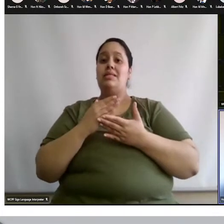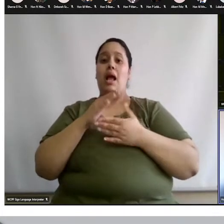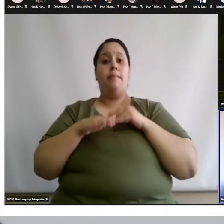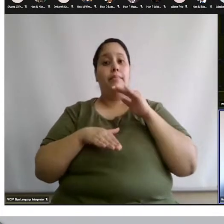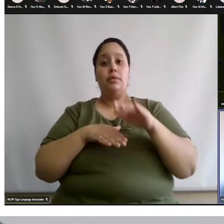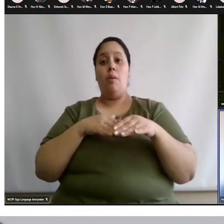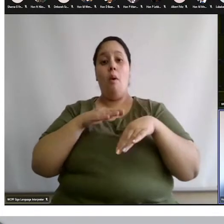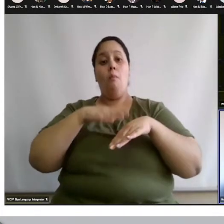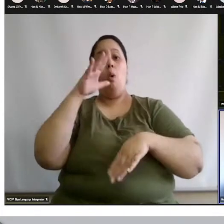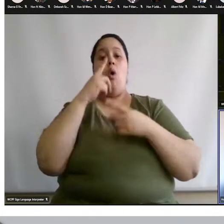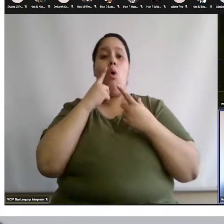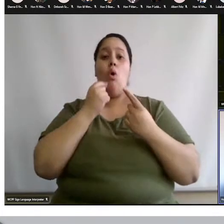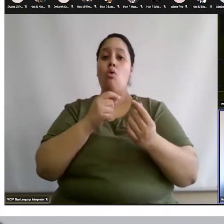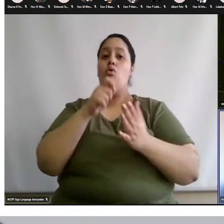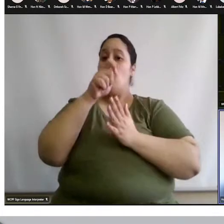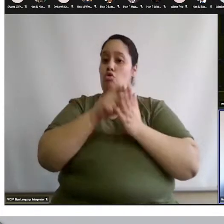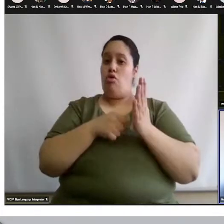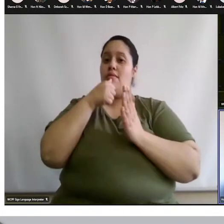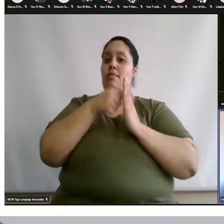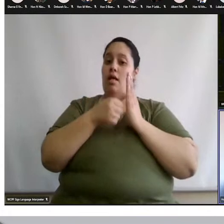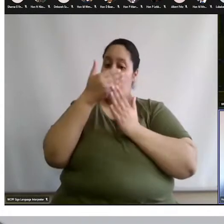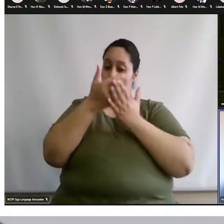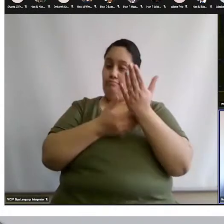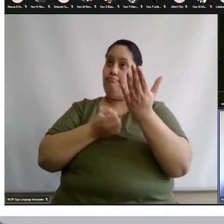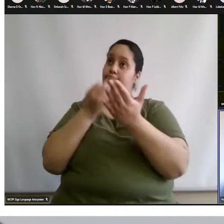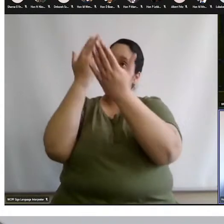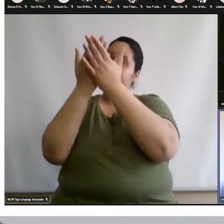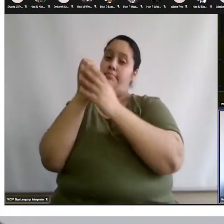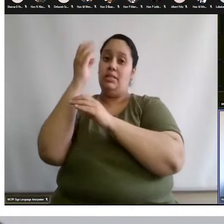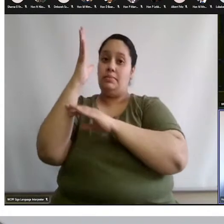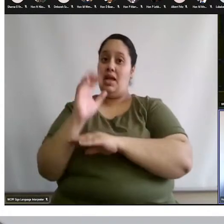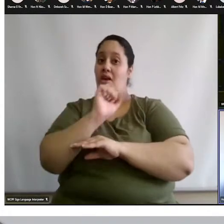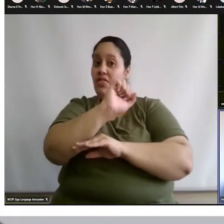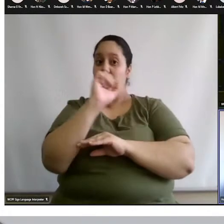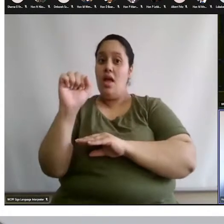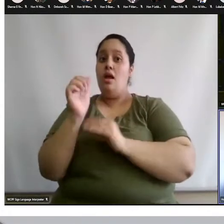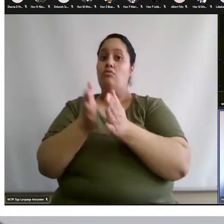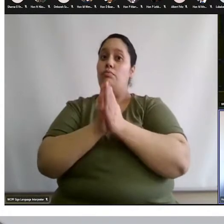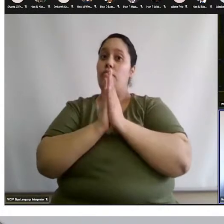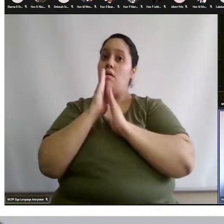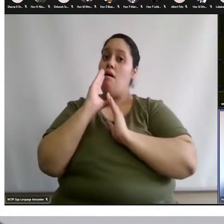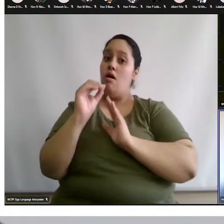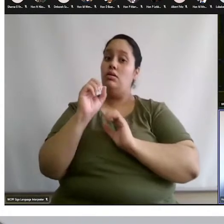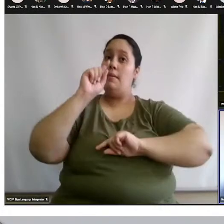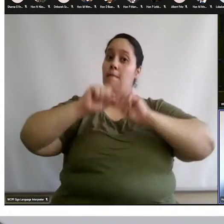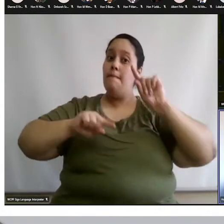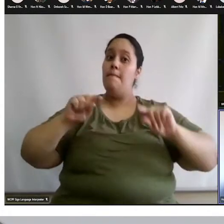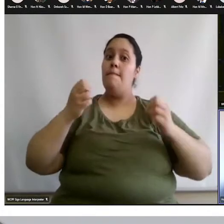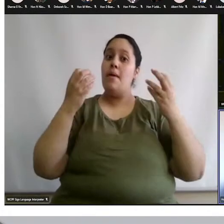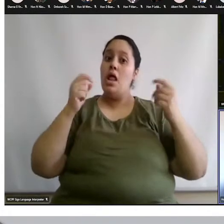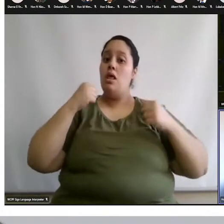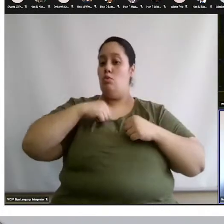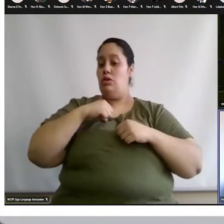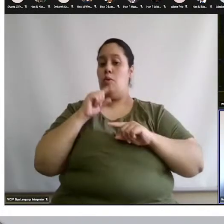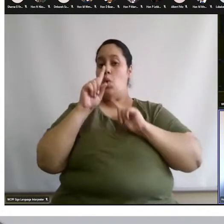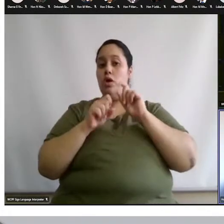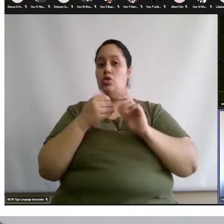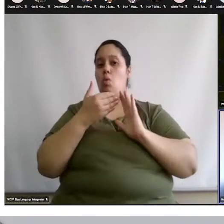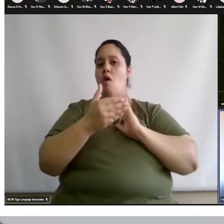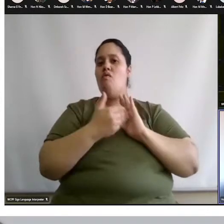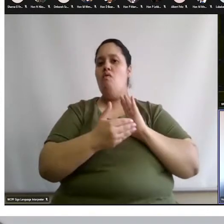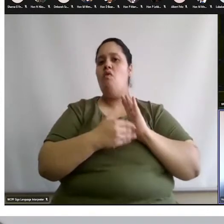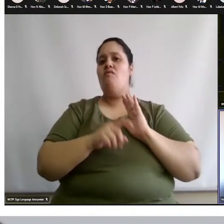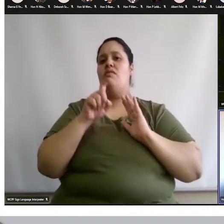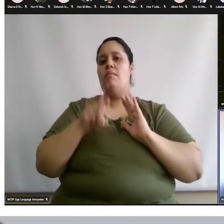have written to their respective speakers to ask that an array of municipal questions be removed from the